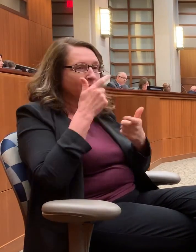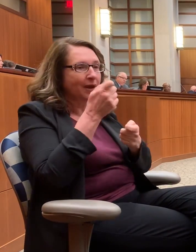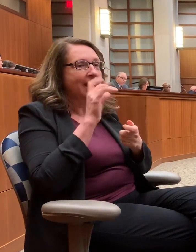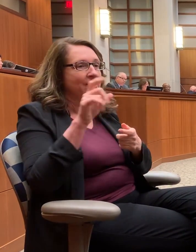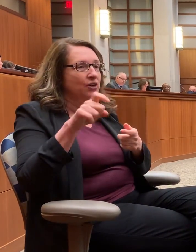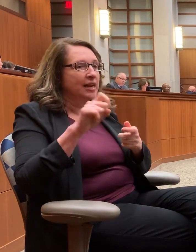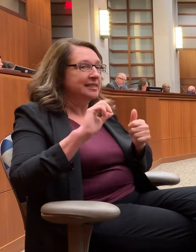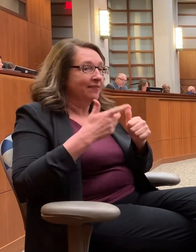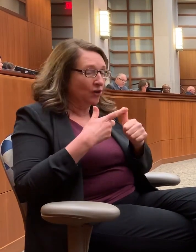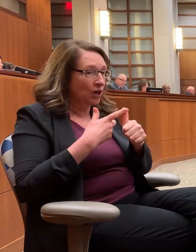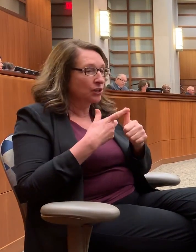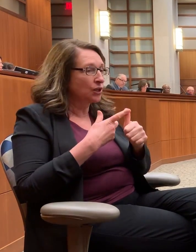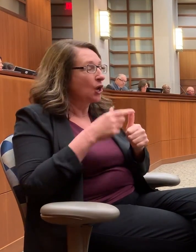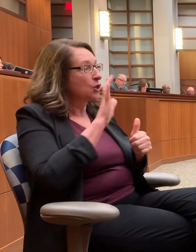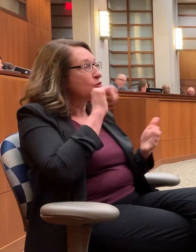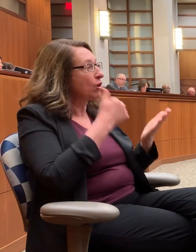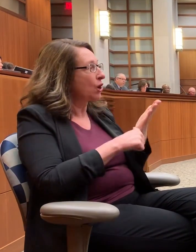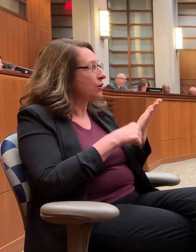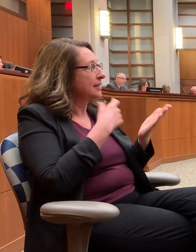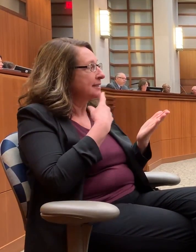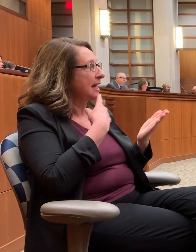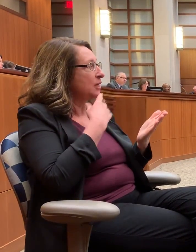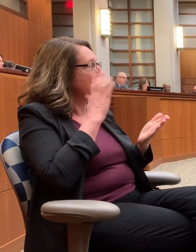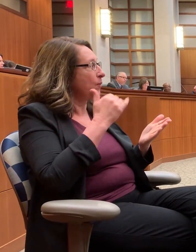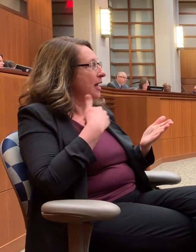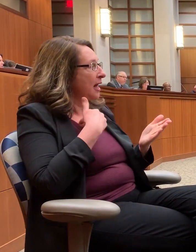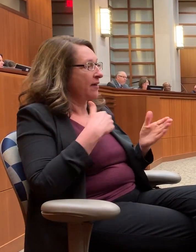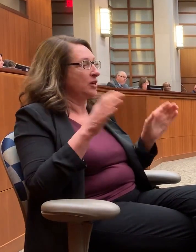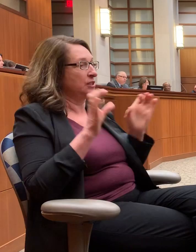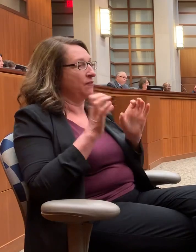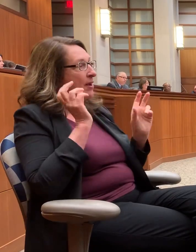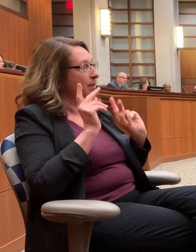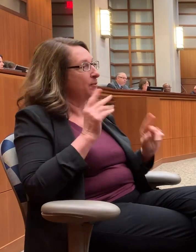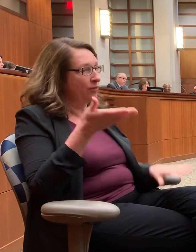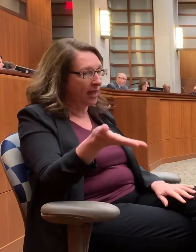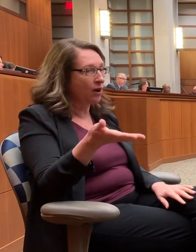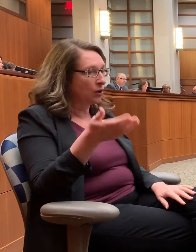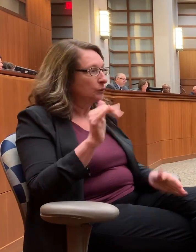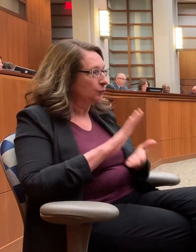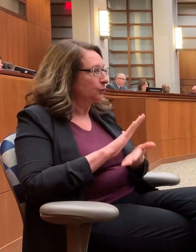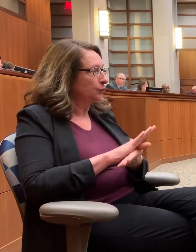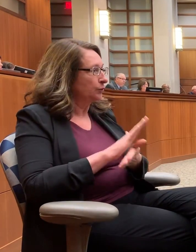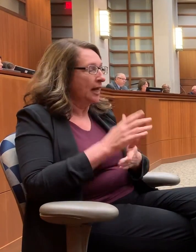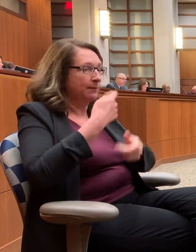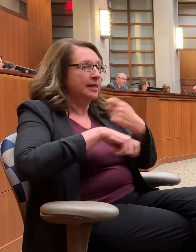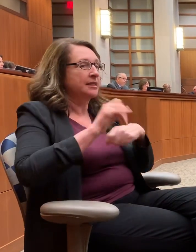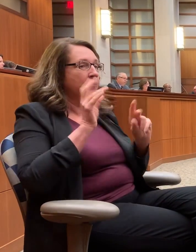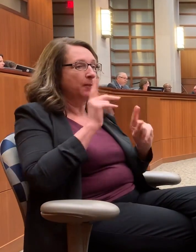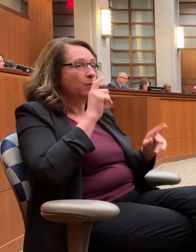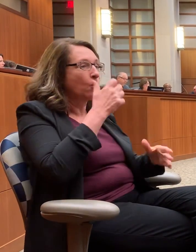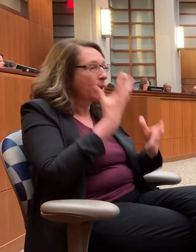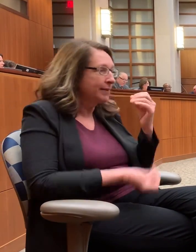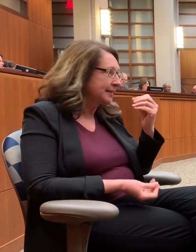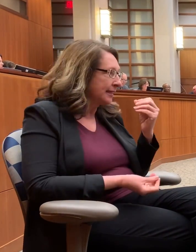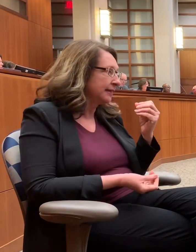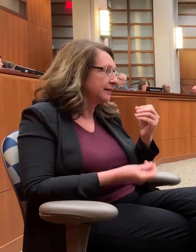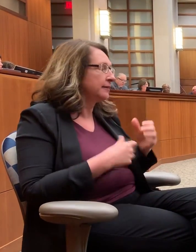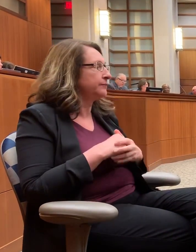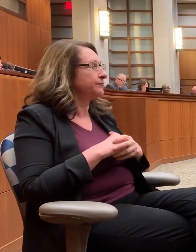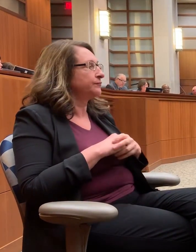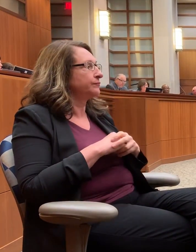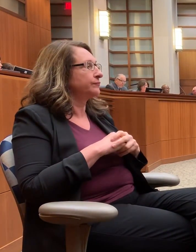first. Your letters say you're going to have certified people there in place of the ones that are missing.